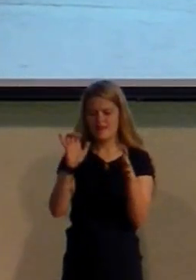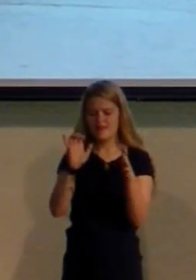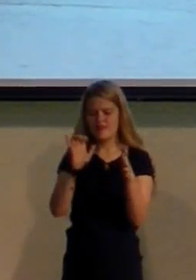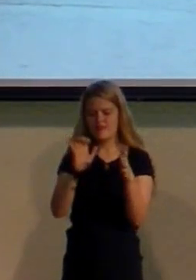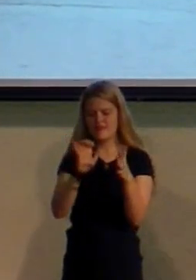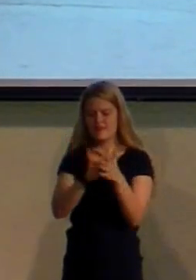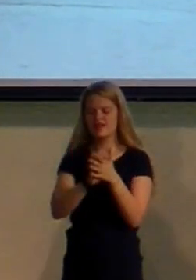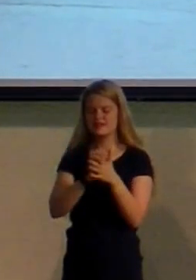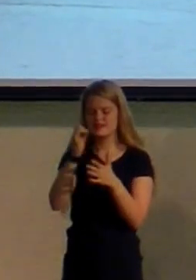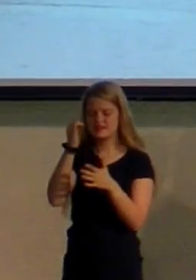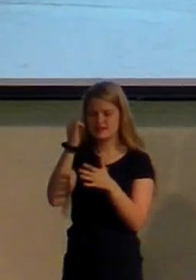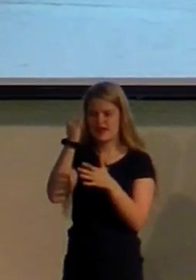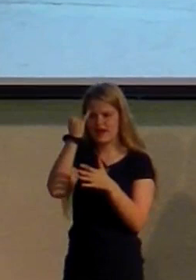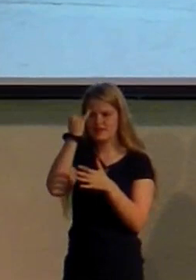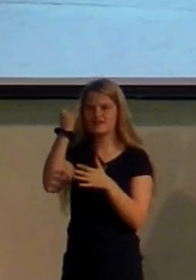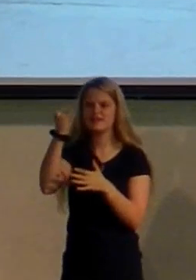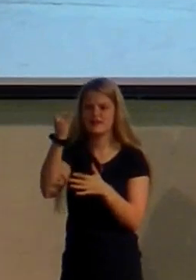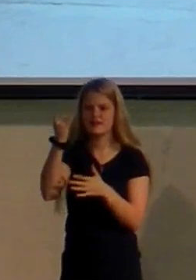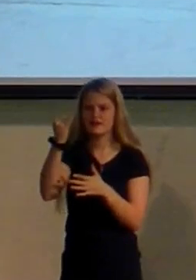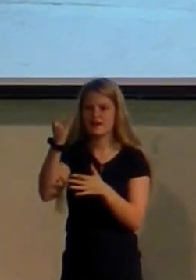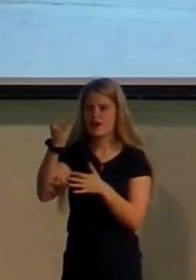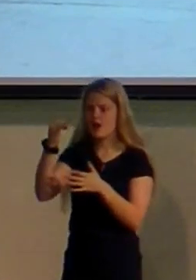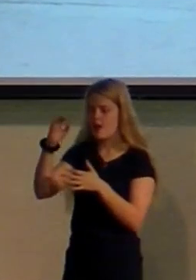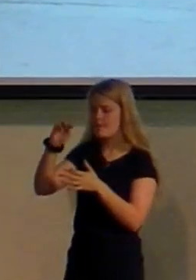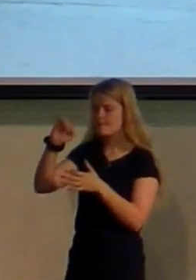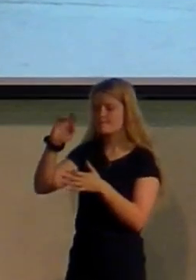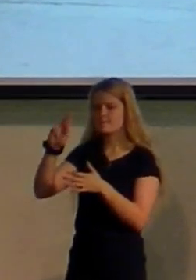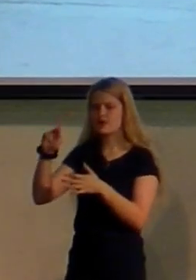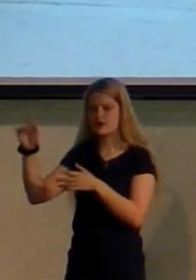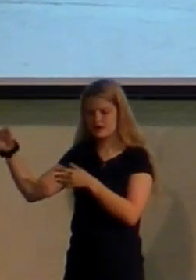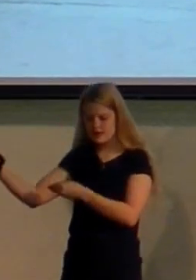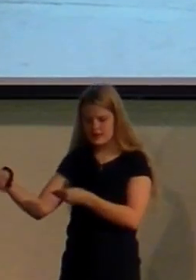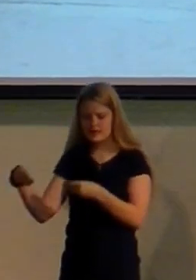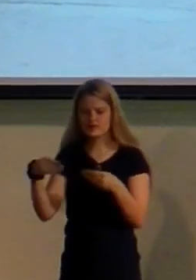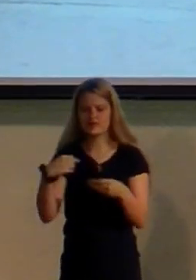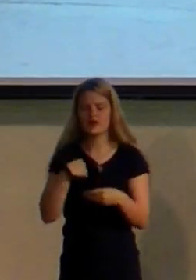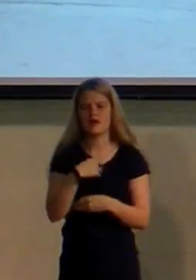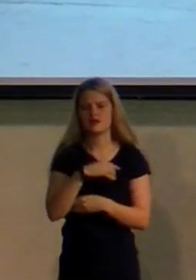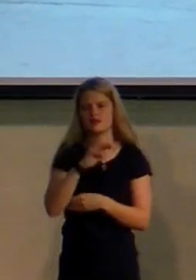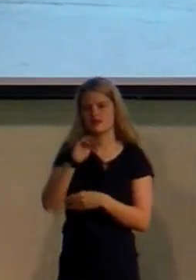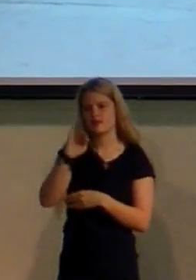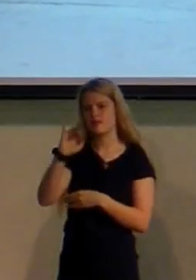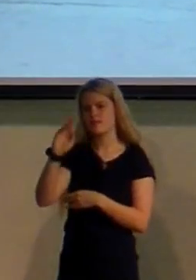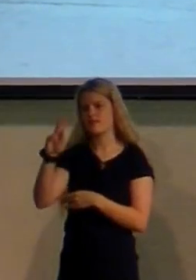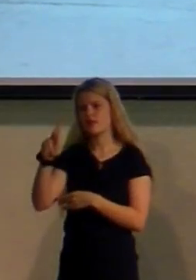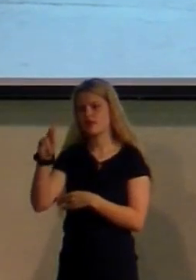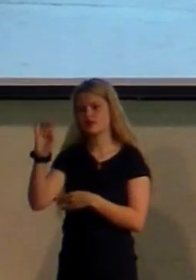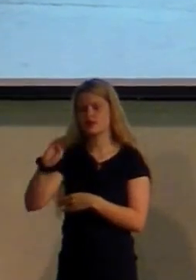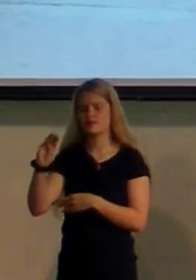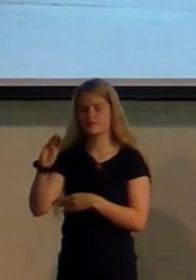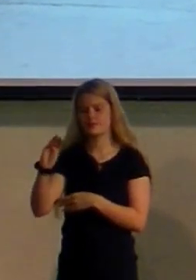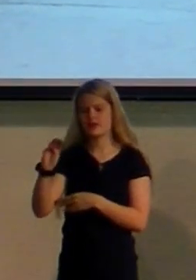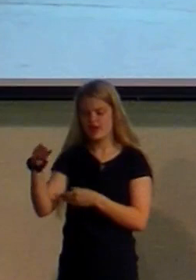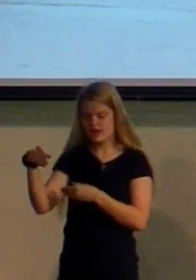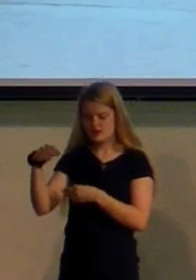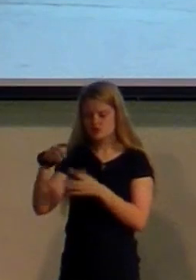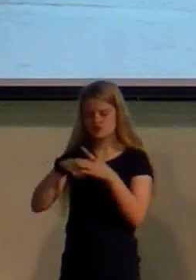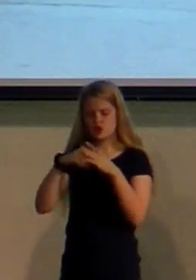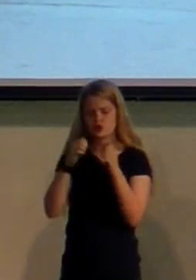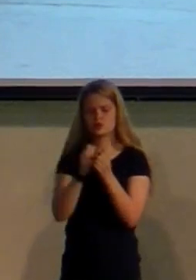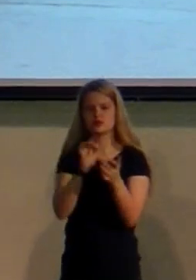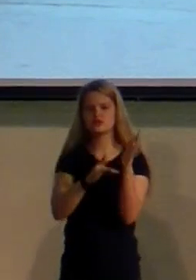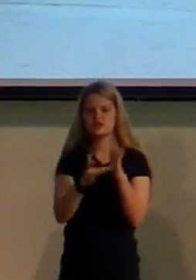Mark gives to us. Mark chapter 2 starts off with Jesus going to